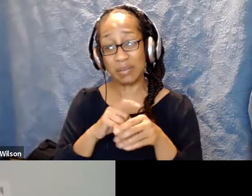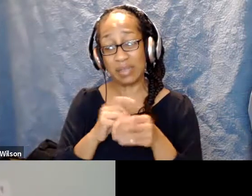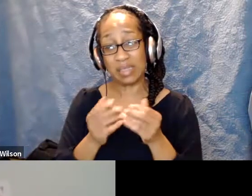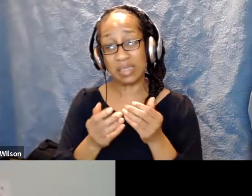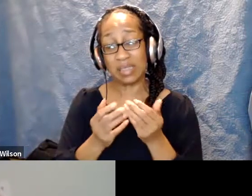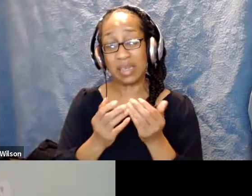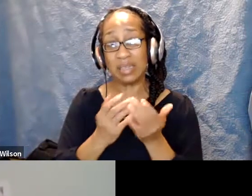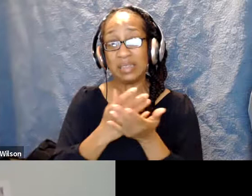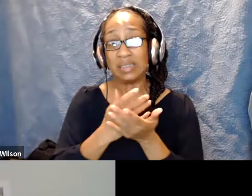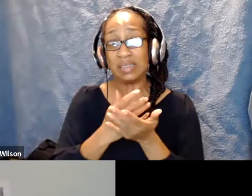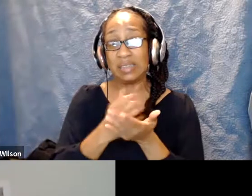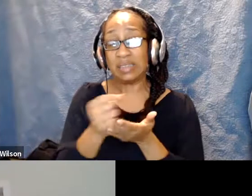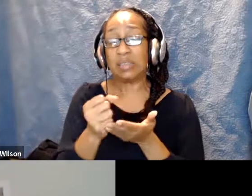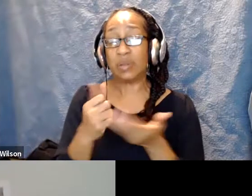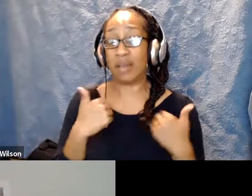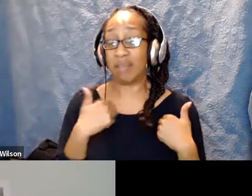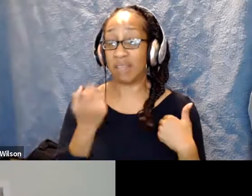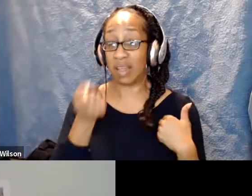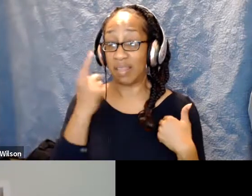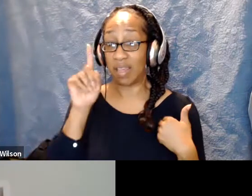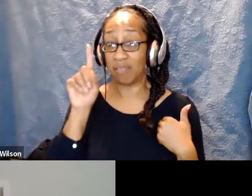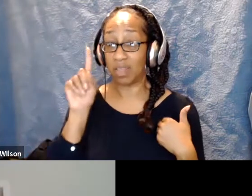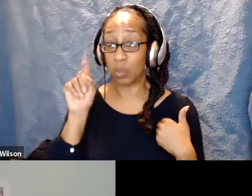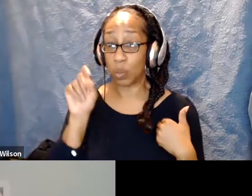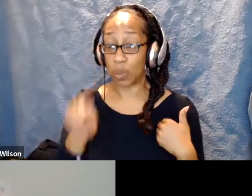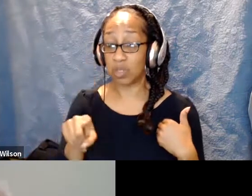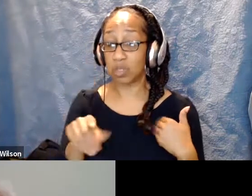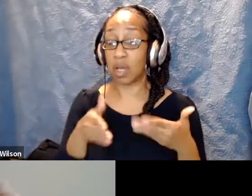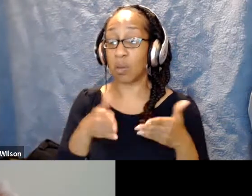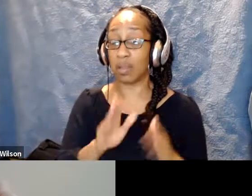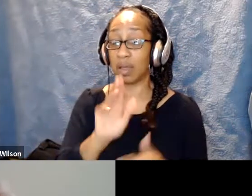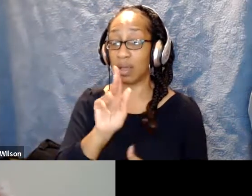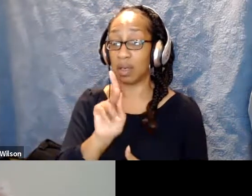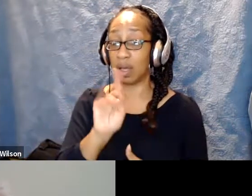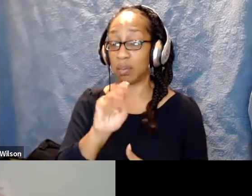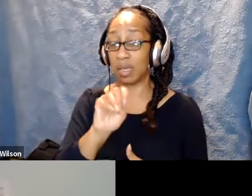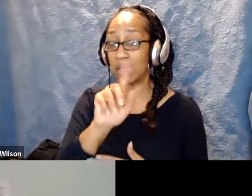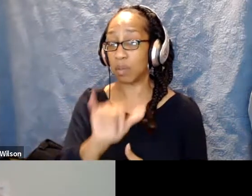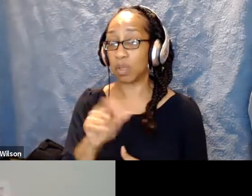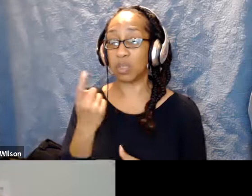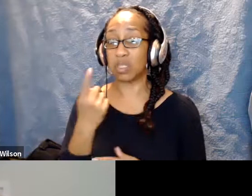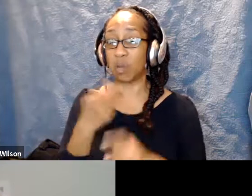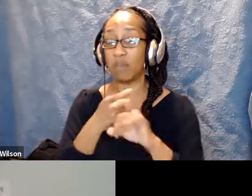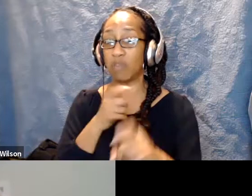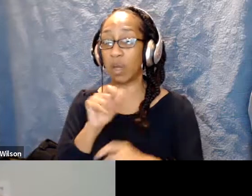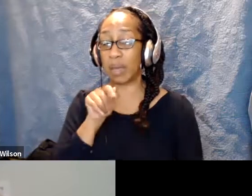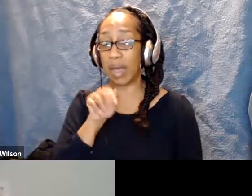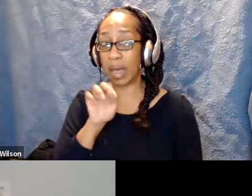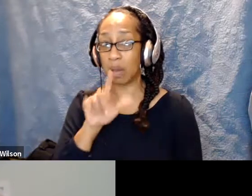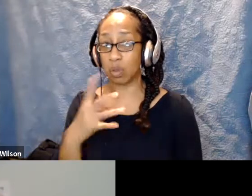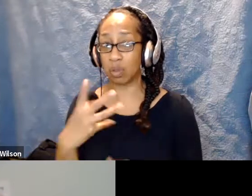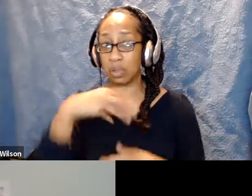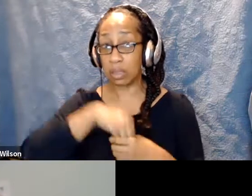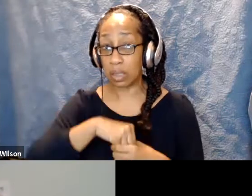in the Q&A. I will let Kimberly or someone from April jump in, but I'm wondering if there might be an